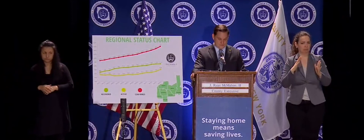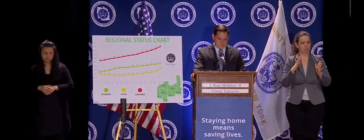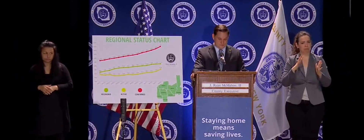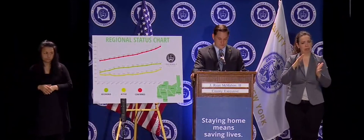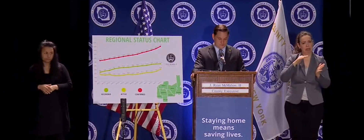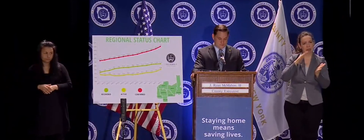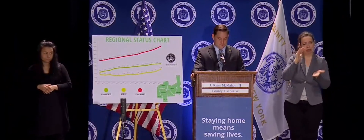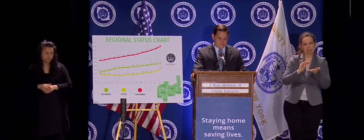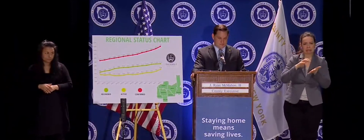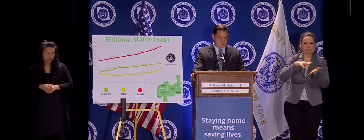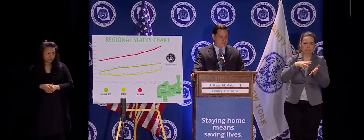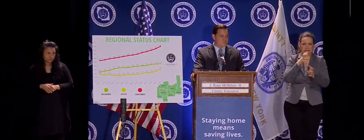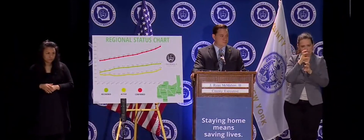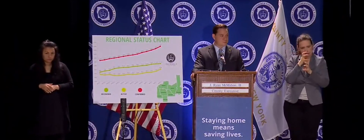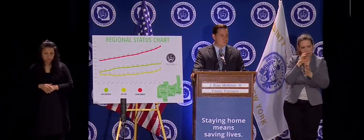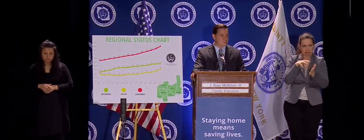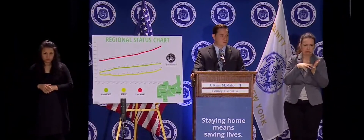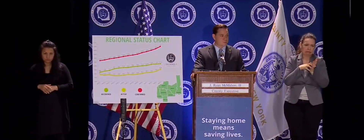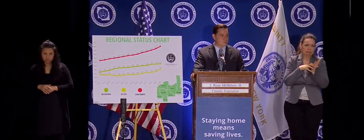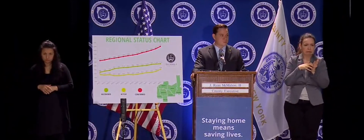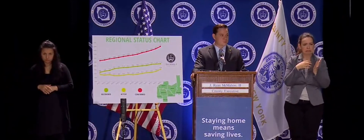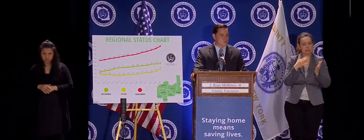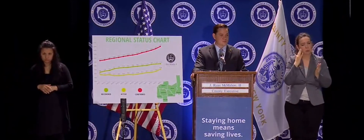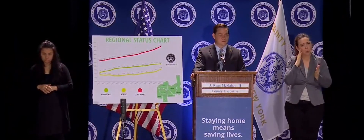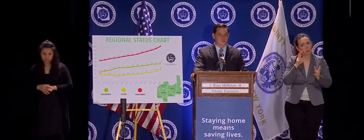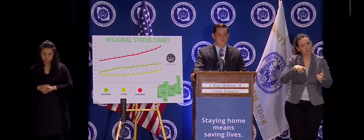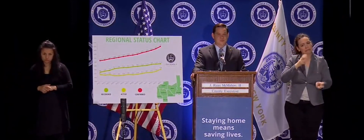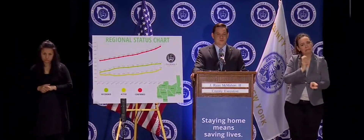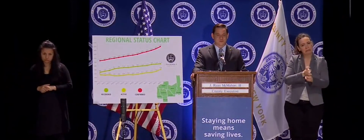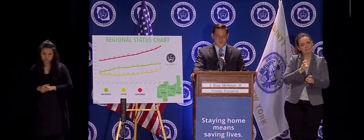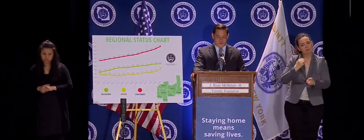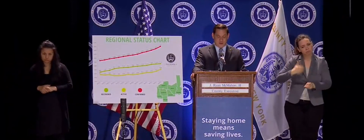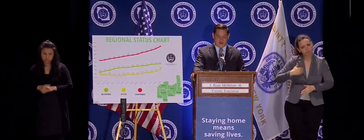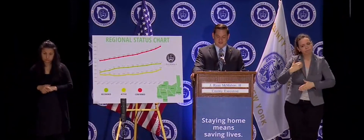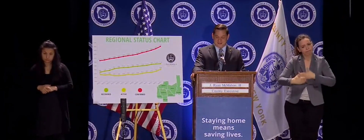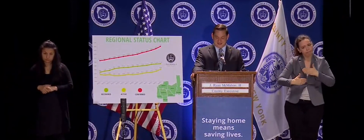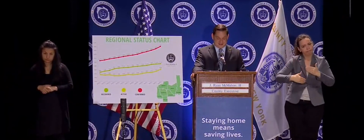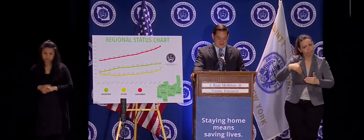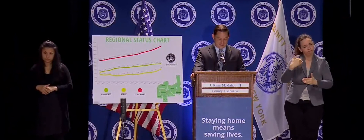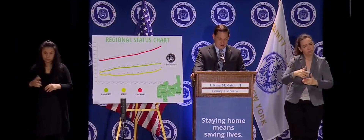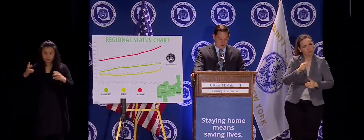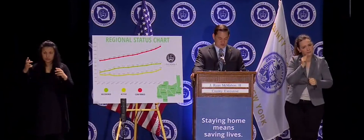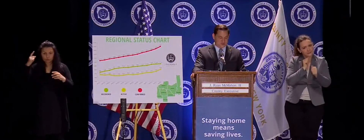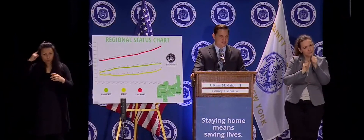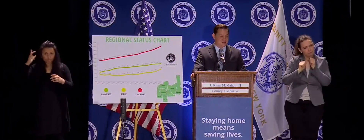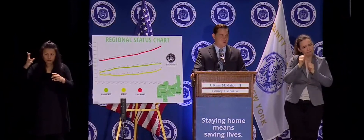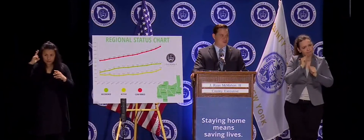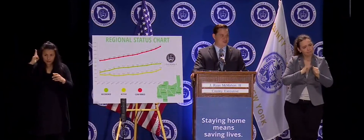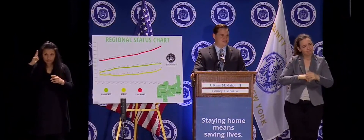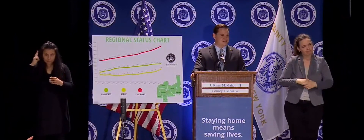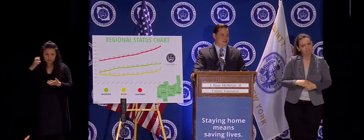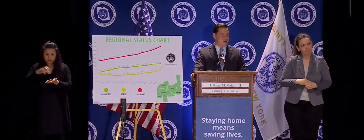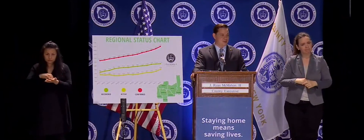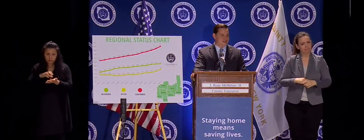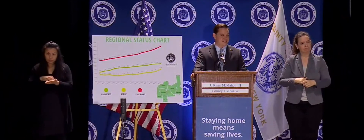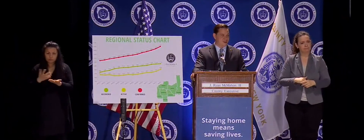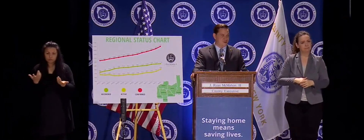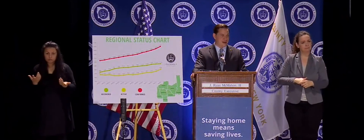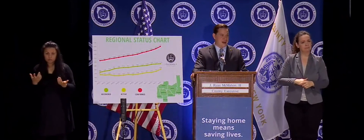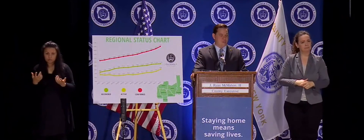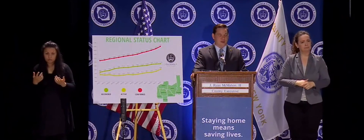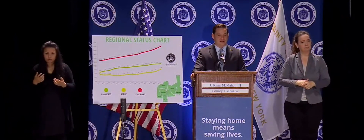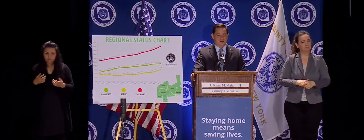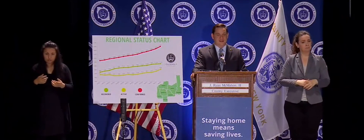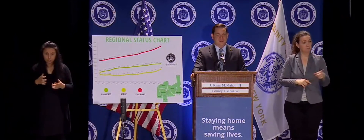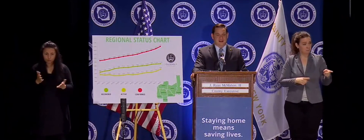At this point, what phase would barbers and hair salons fall into? Tim, I wish today was the day